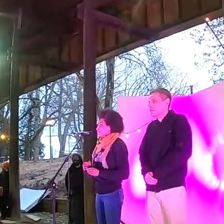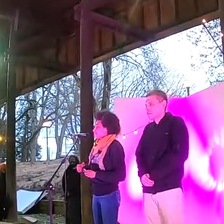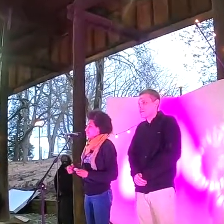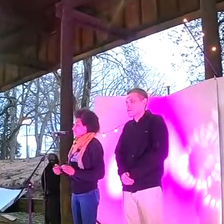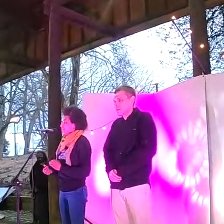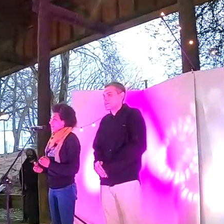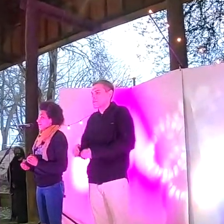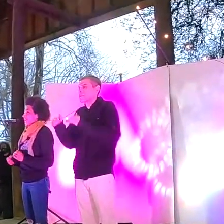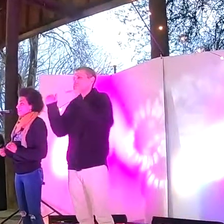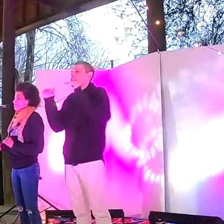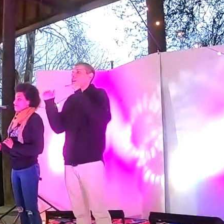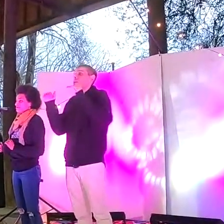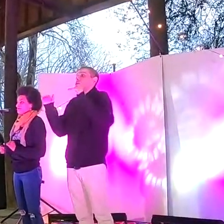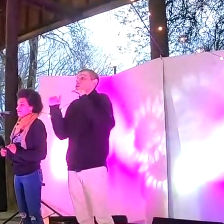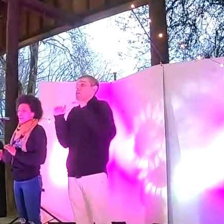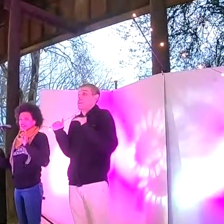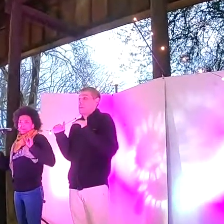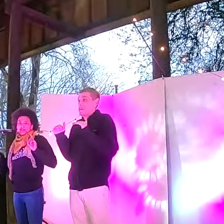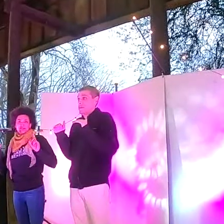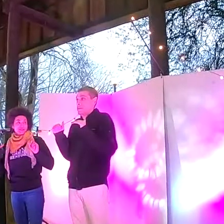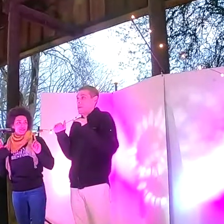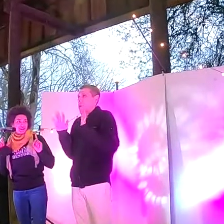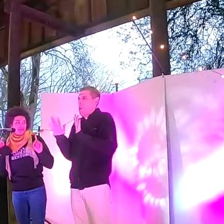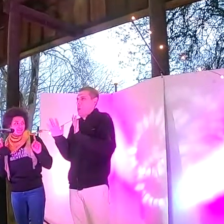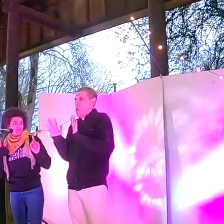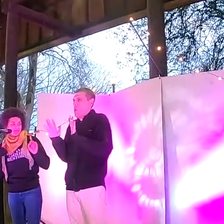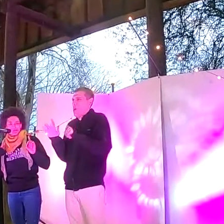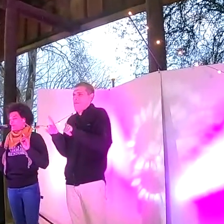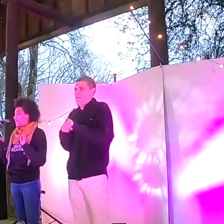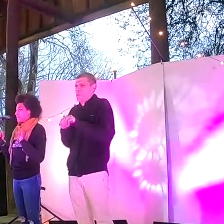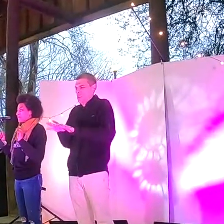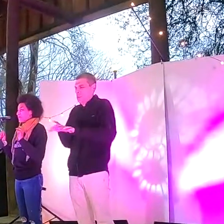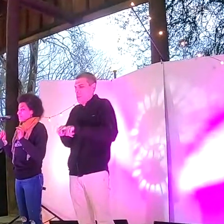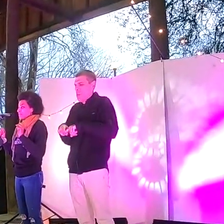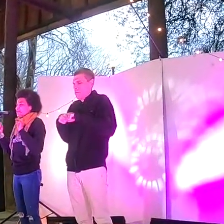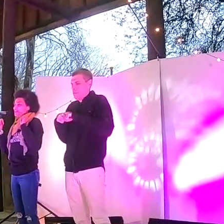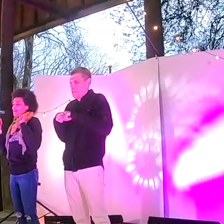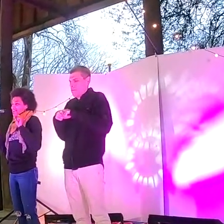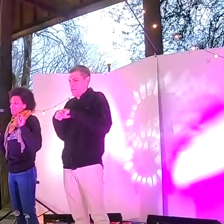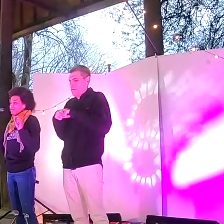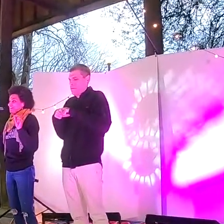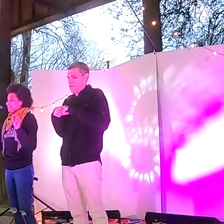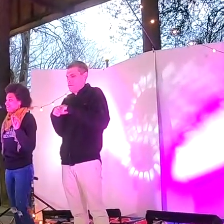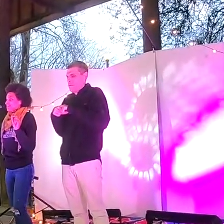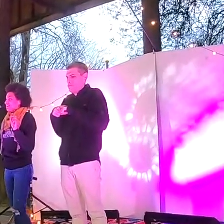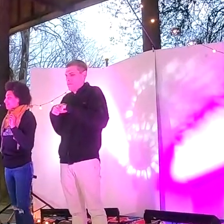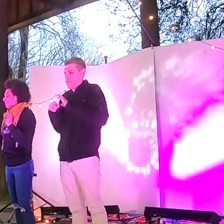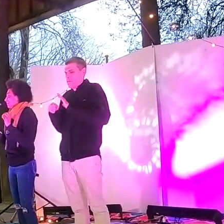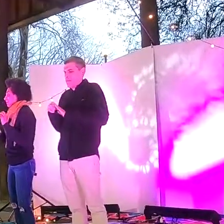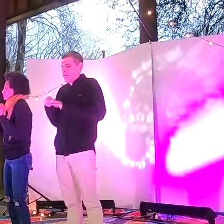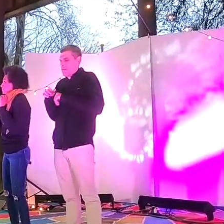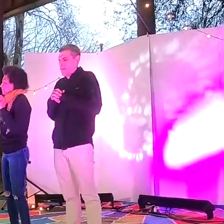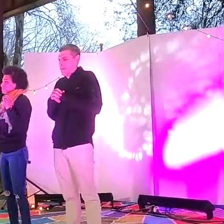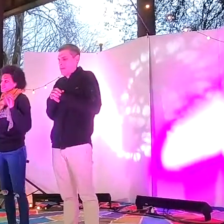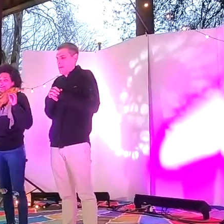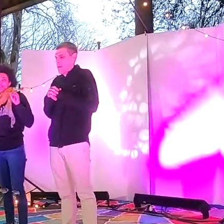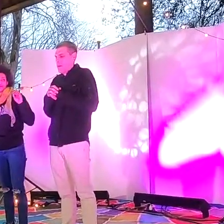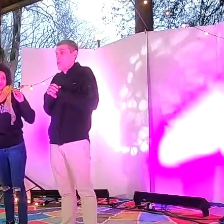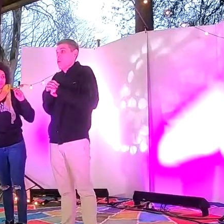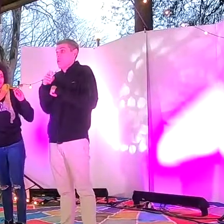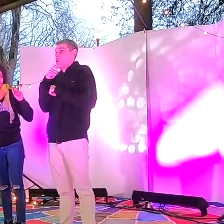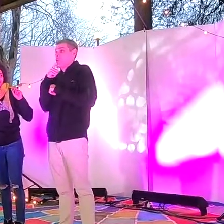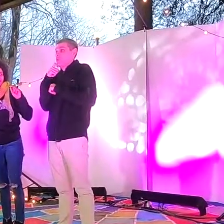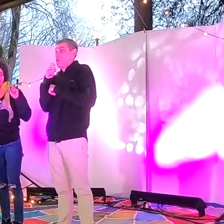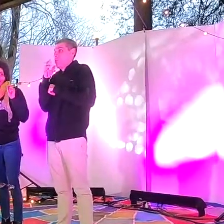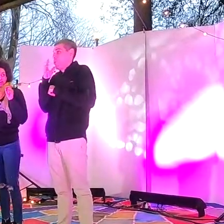This next person we have, actually before that, we just finished a Women's